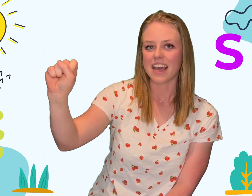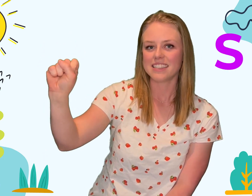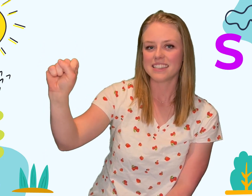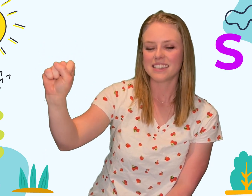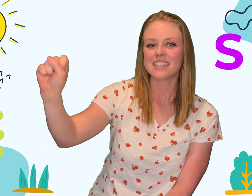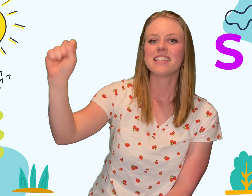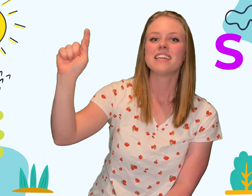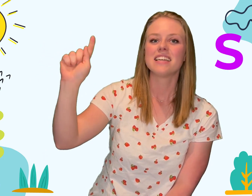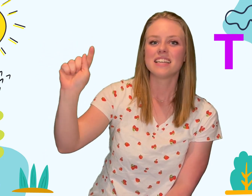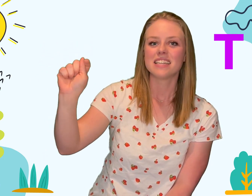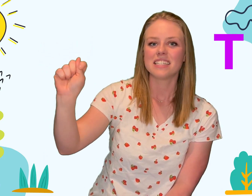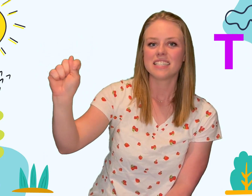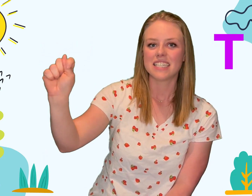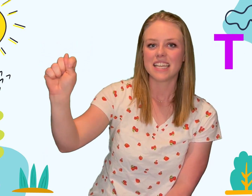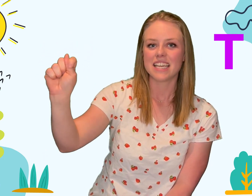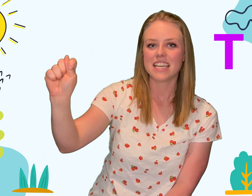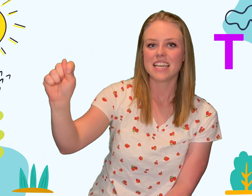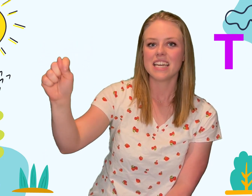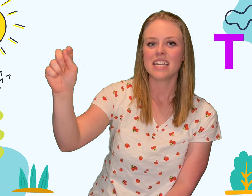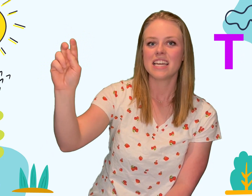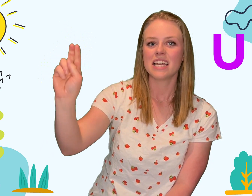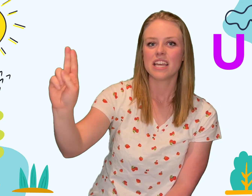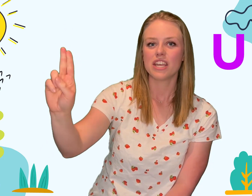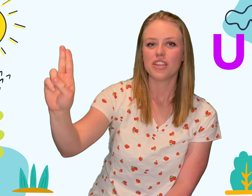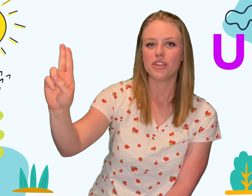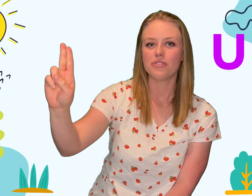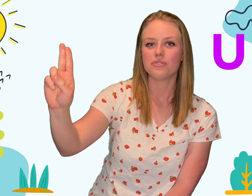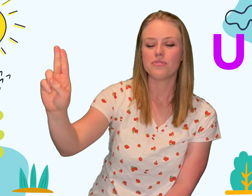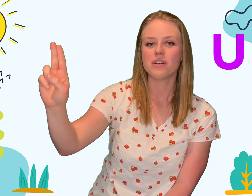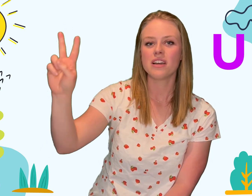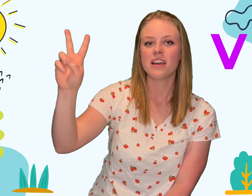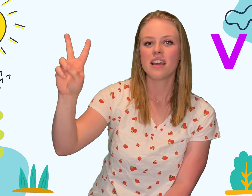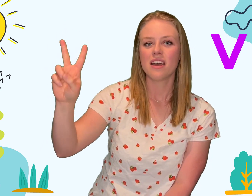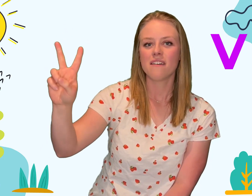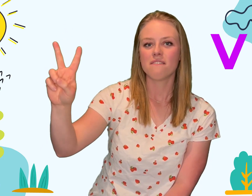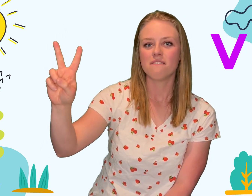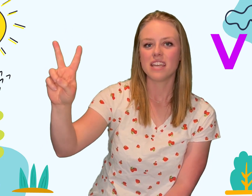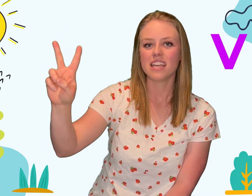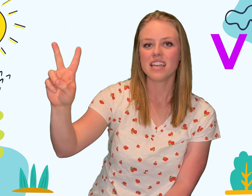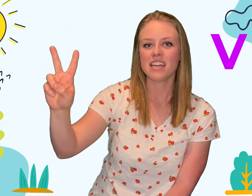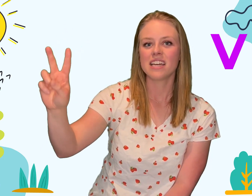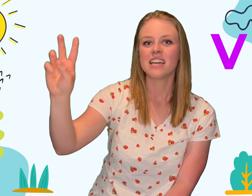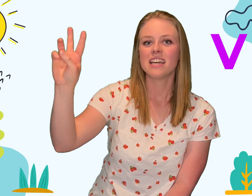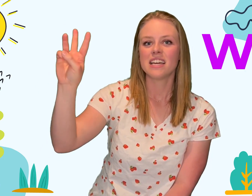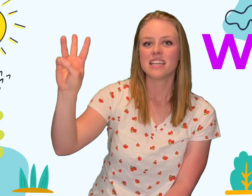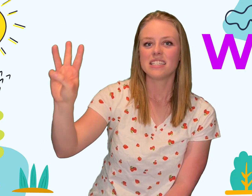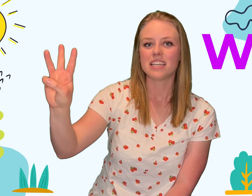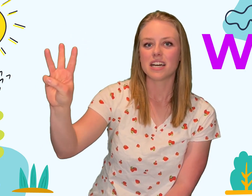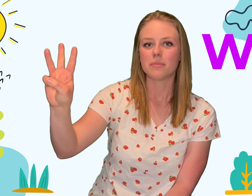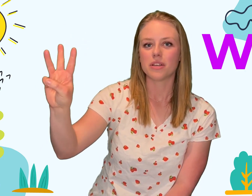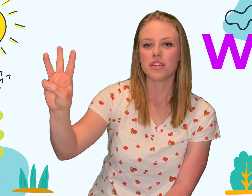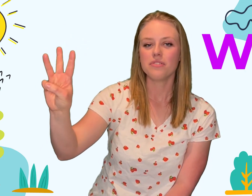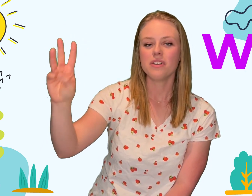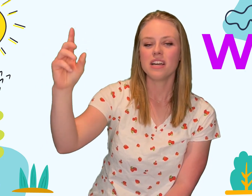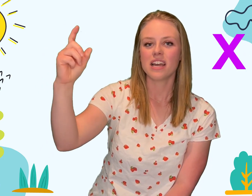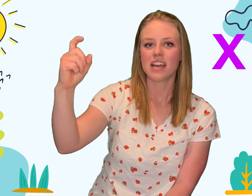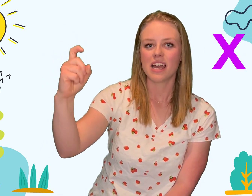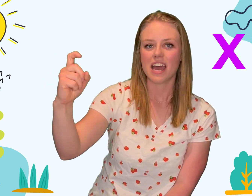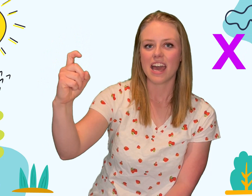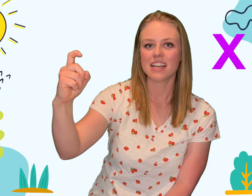S, T, U, V, W,